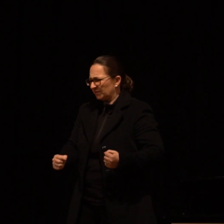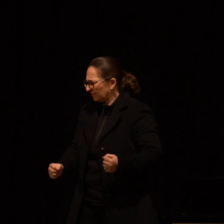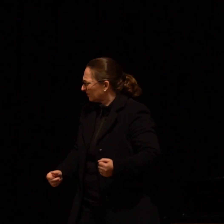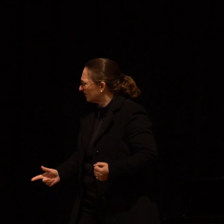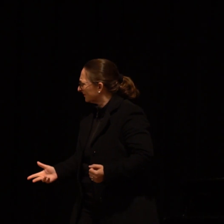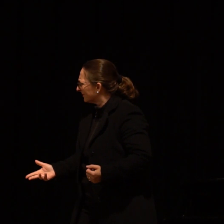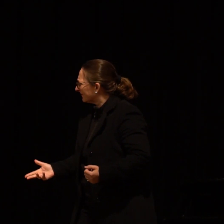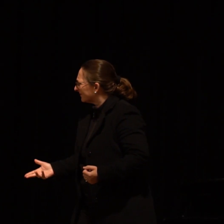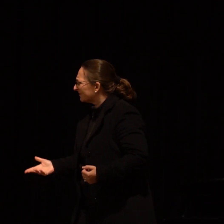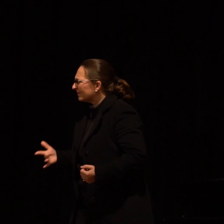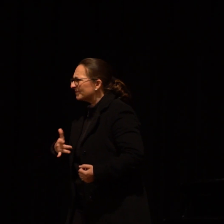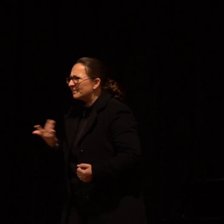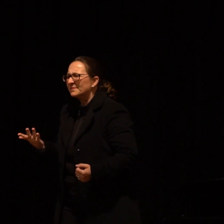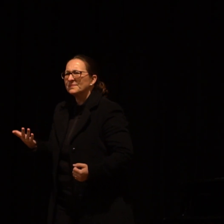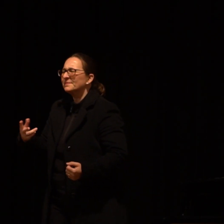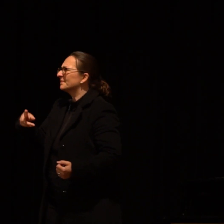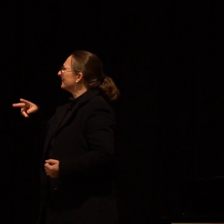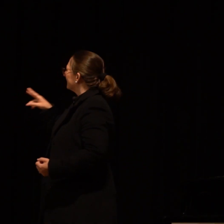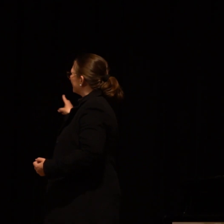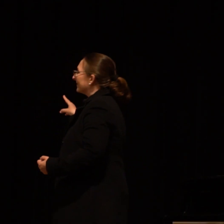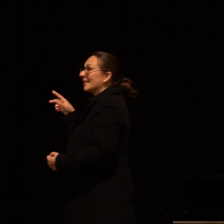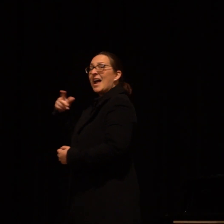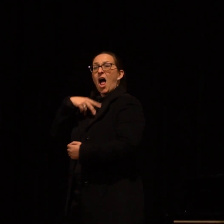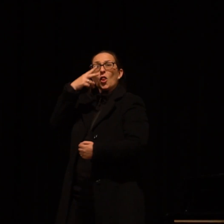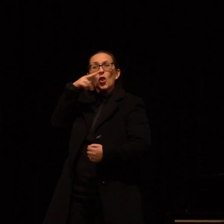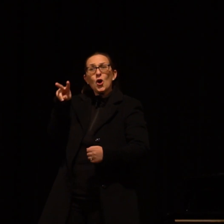over me. I don't know what's going on.